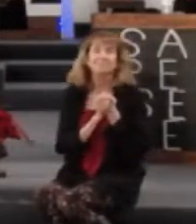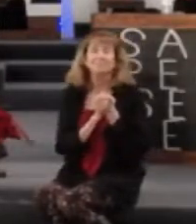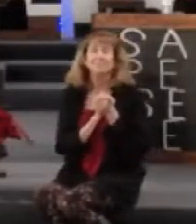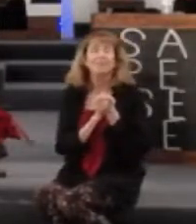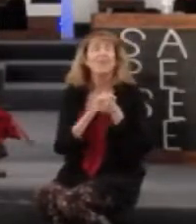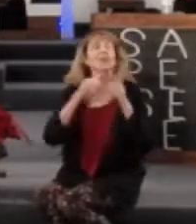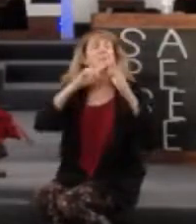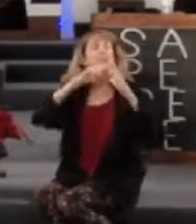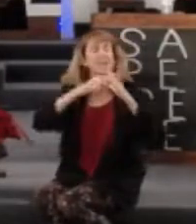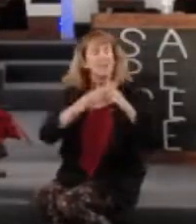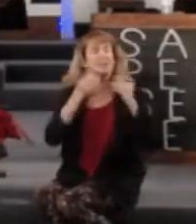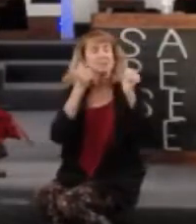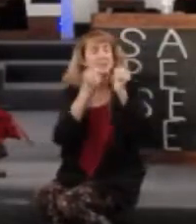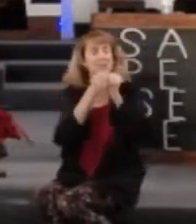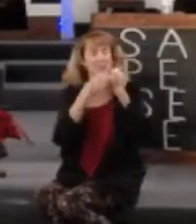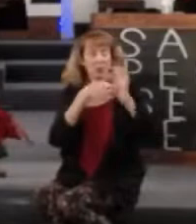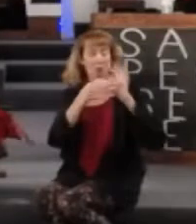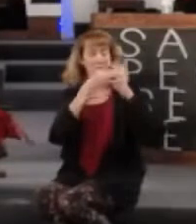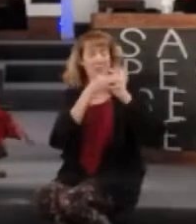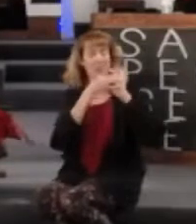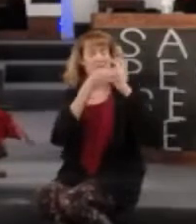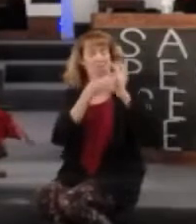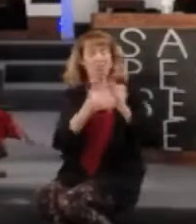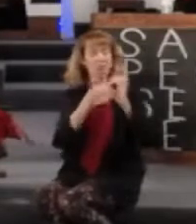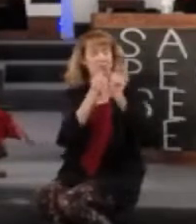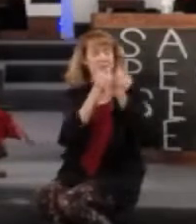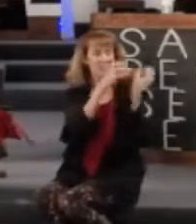it begins with your relationship with Jesus.